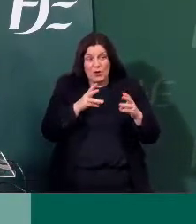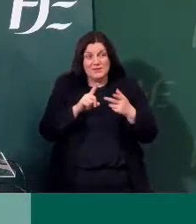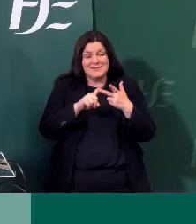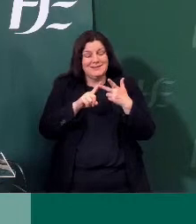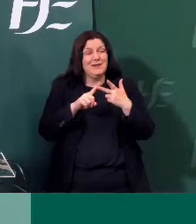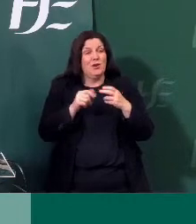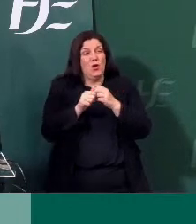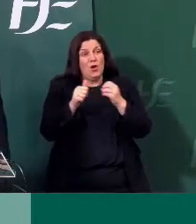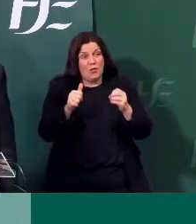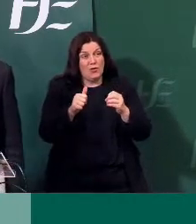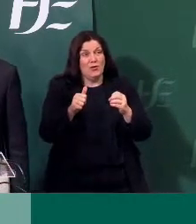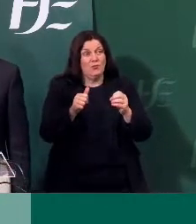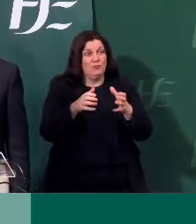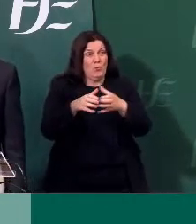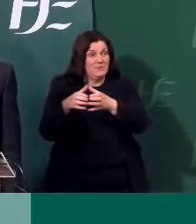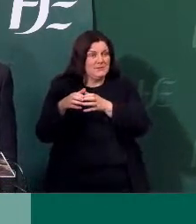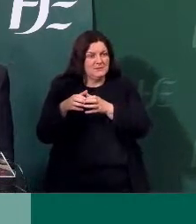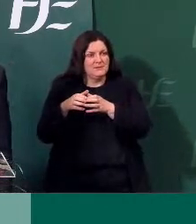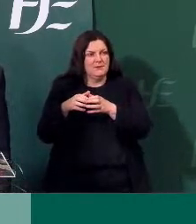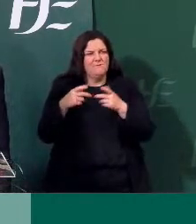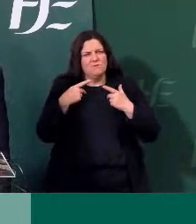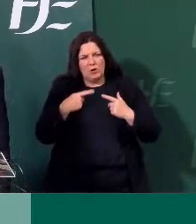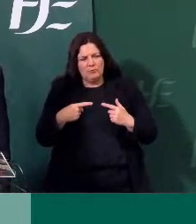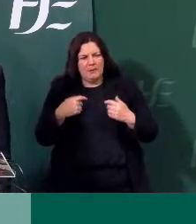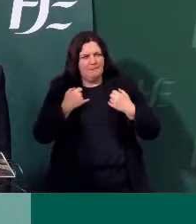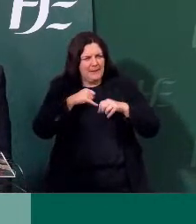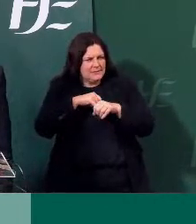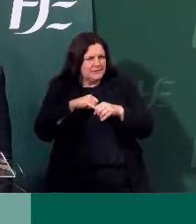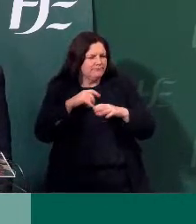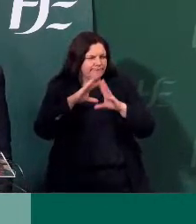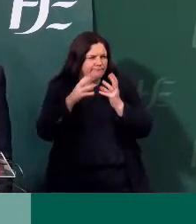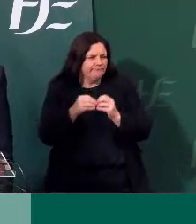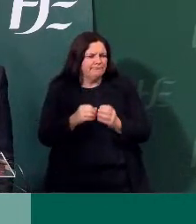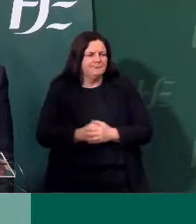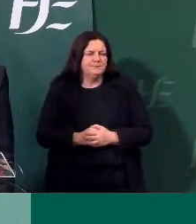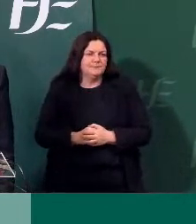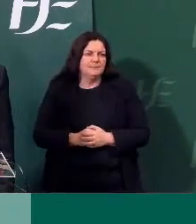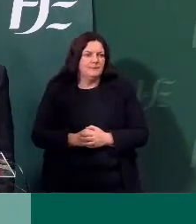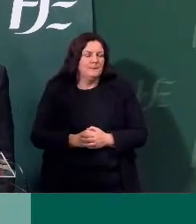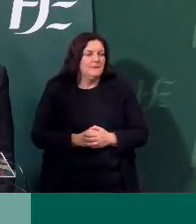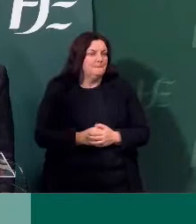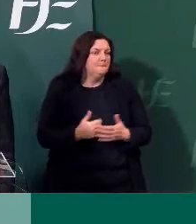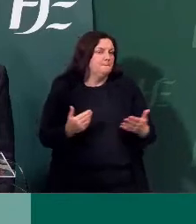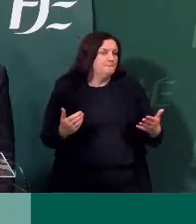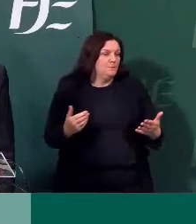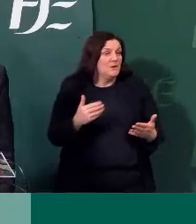story still remains, though, that the unvaccinated, a small part of our population, but